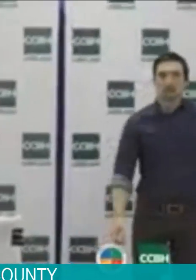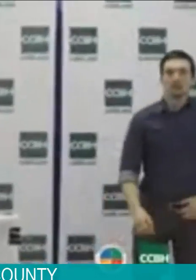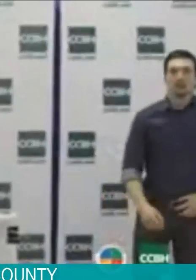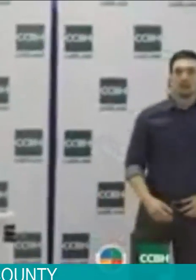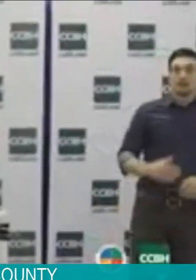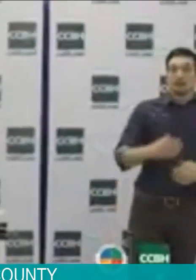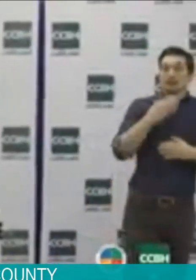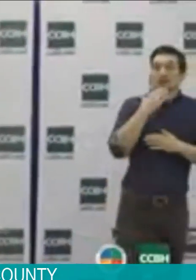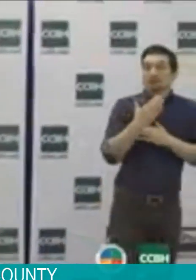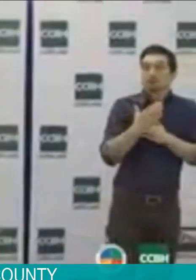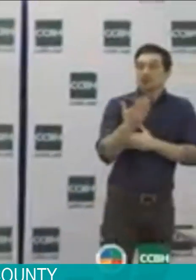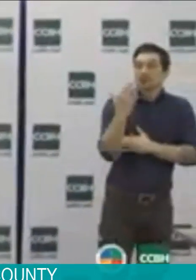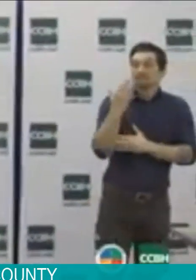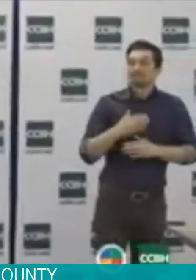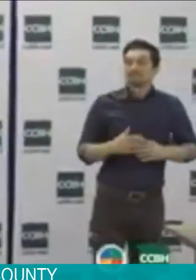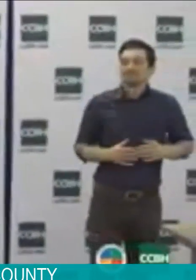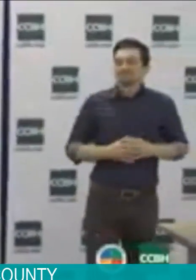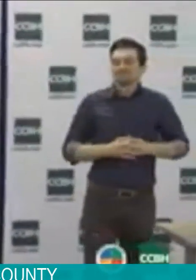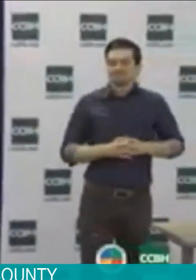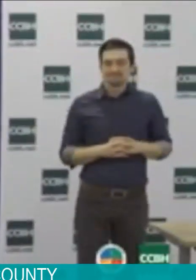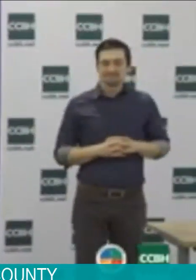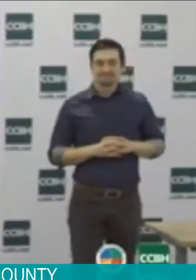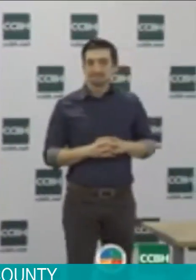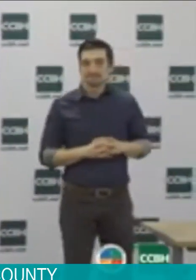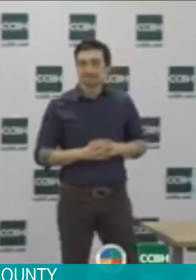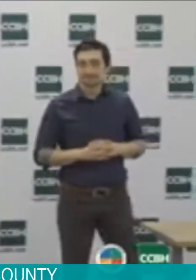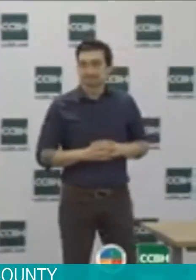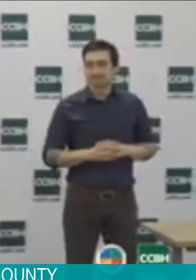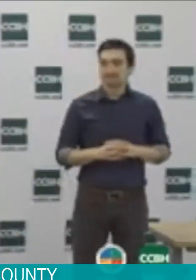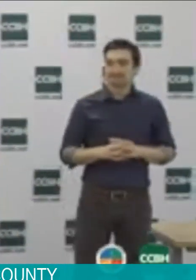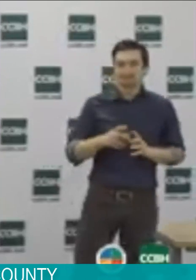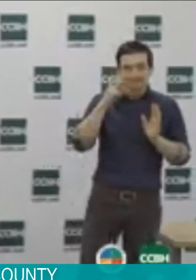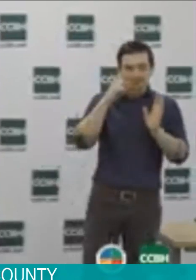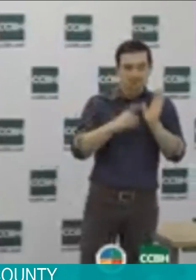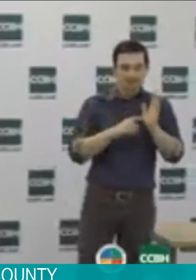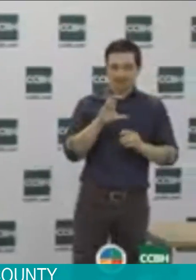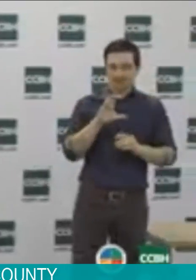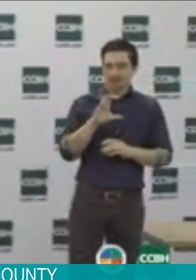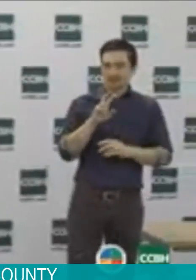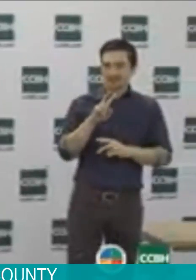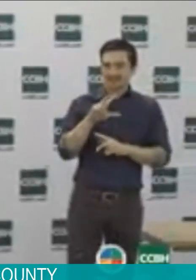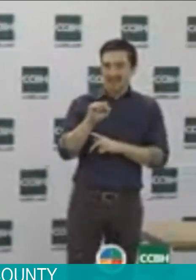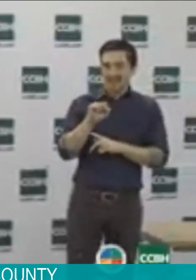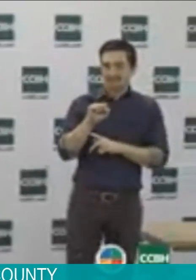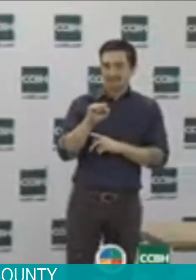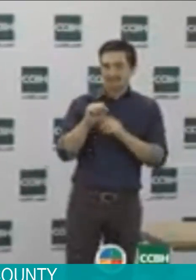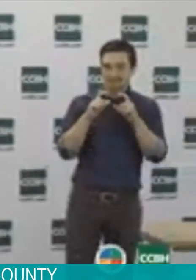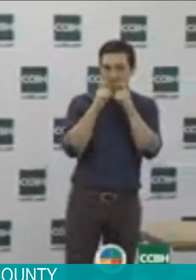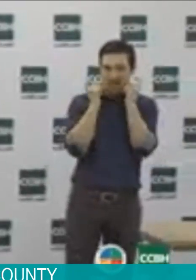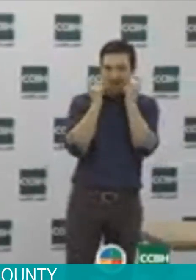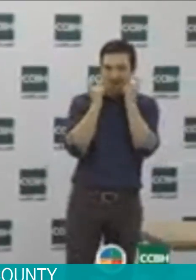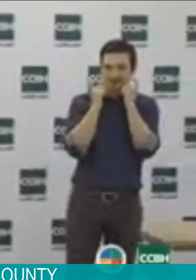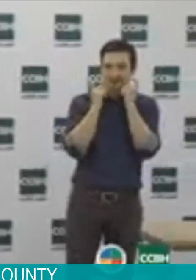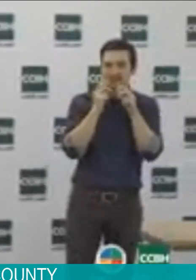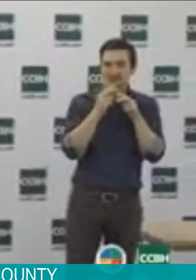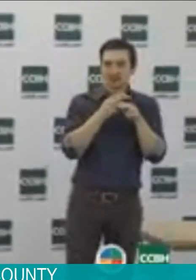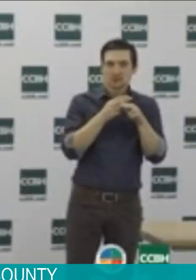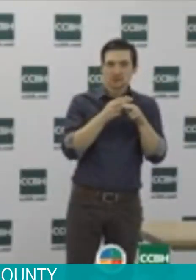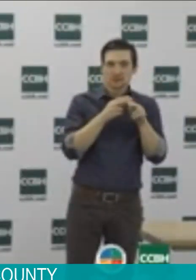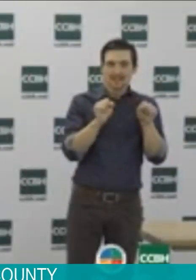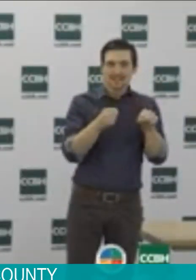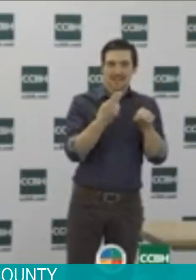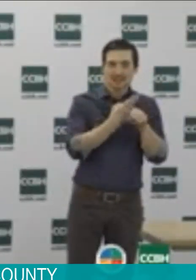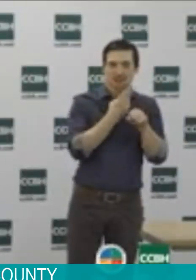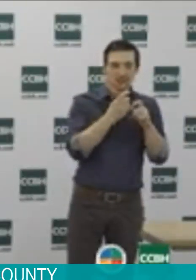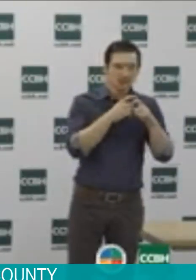Good morning. I did have a Cavs mask on order, so I'll be able to appropriately